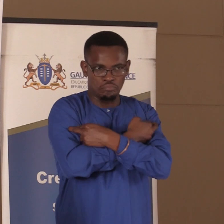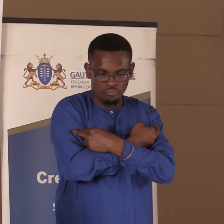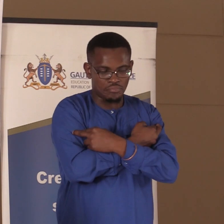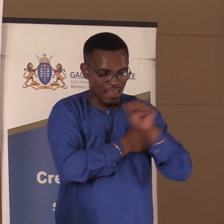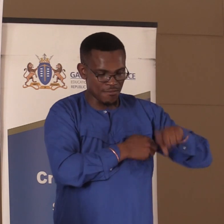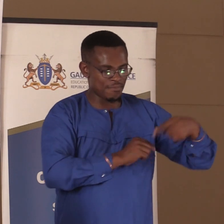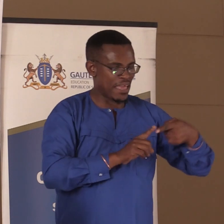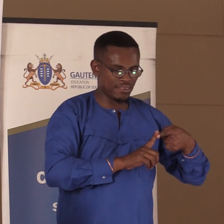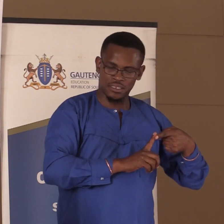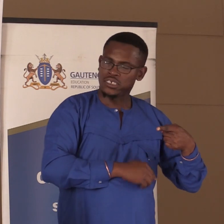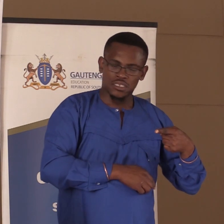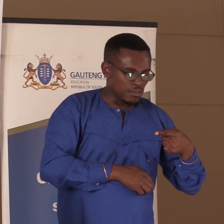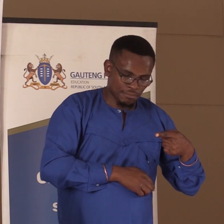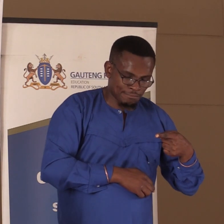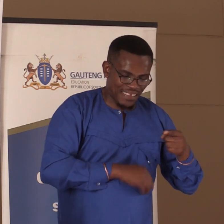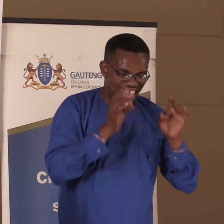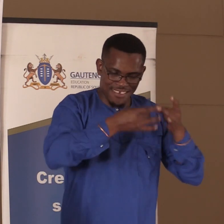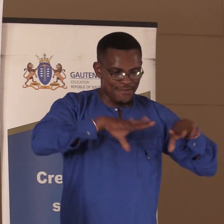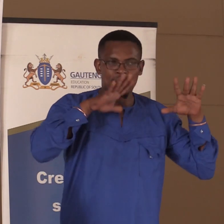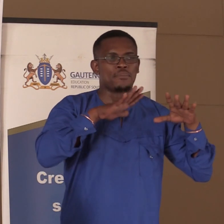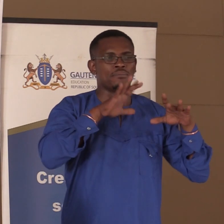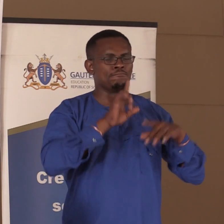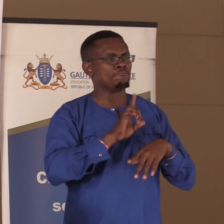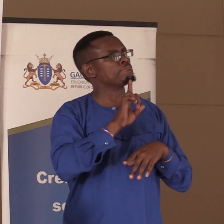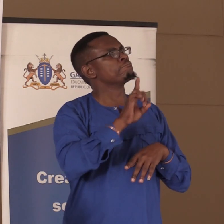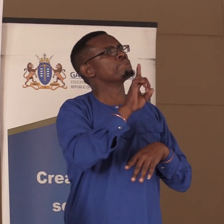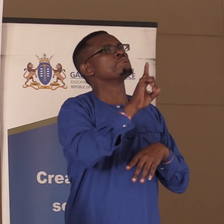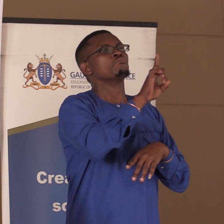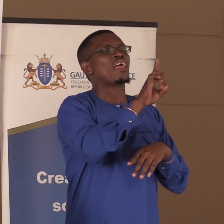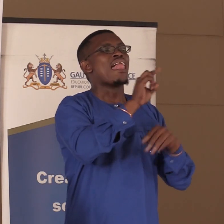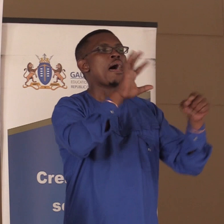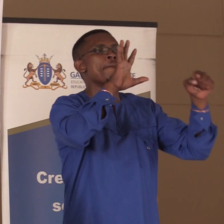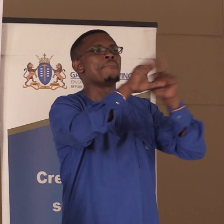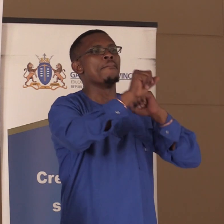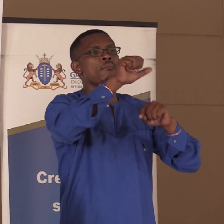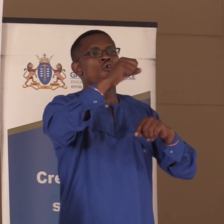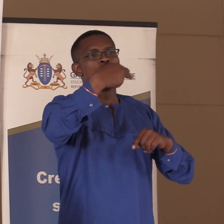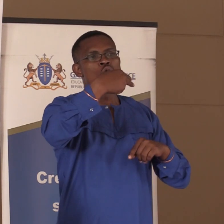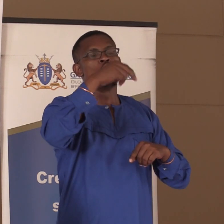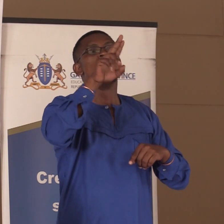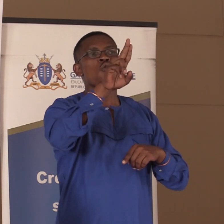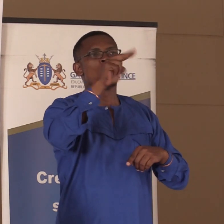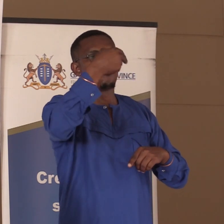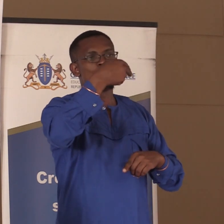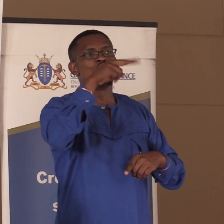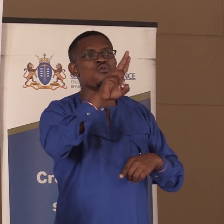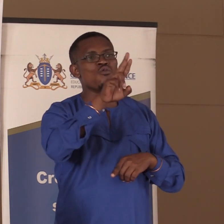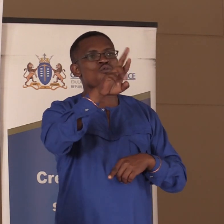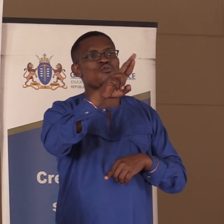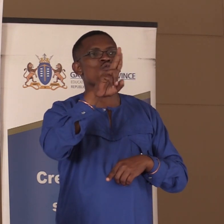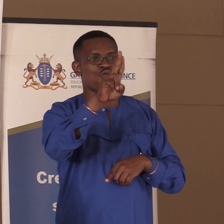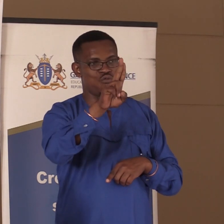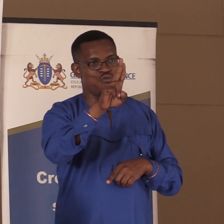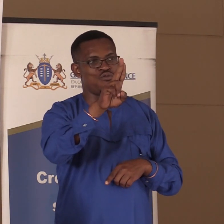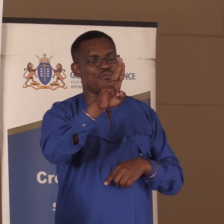at the first and say I summited. I went to the top, and it's called Uhuru. I went up to Uhuru Summit. Now, here's the